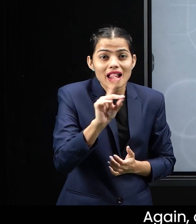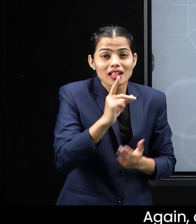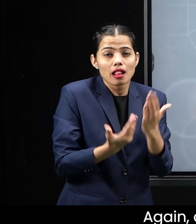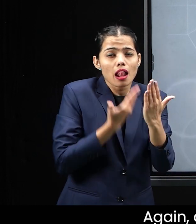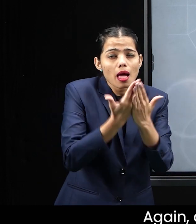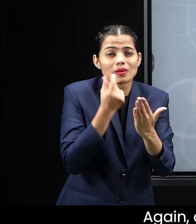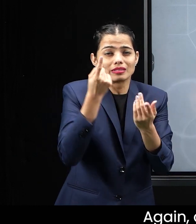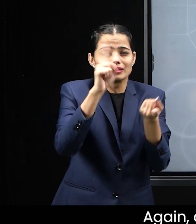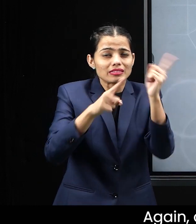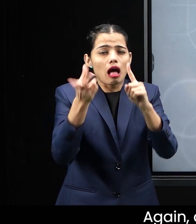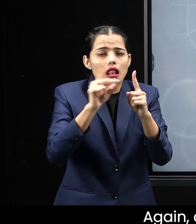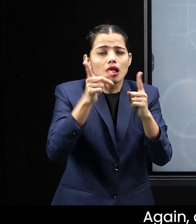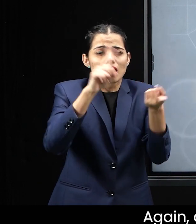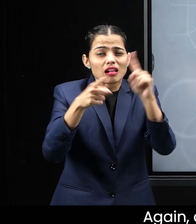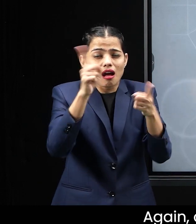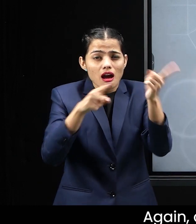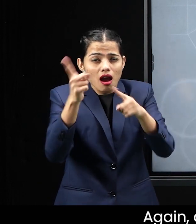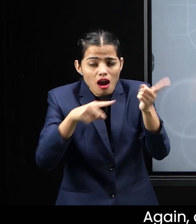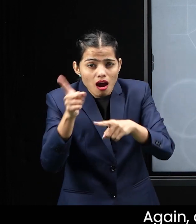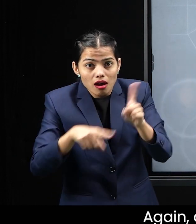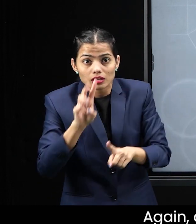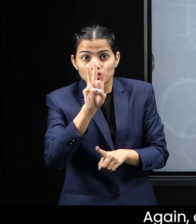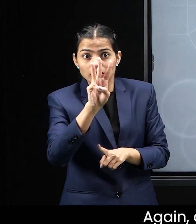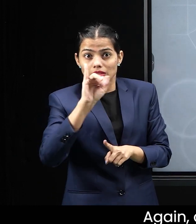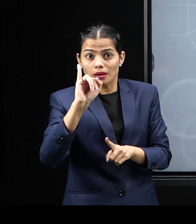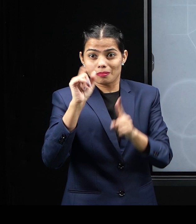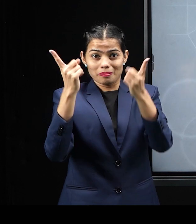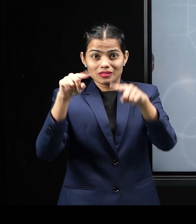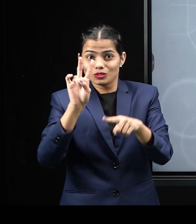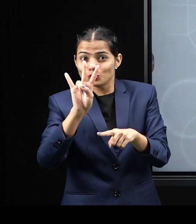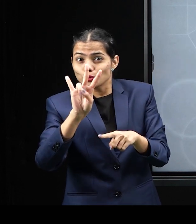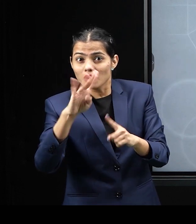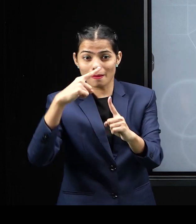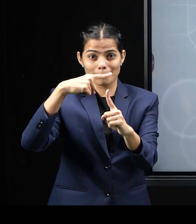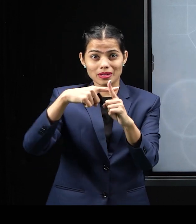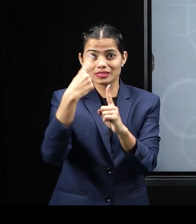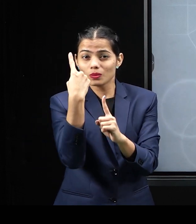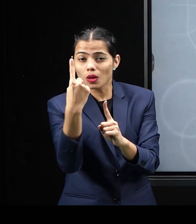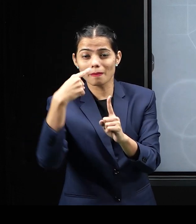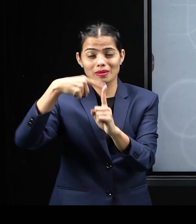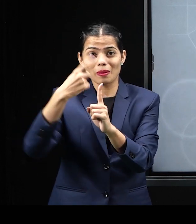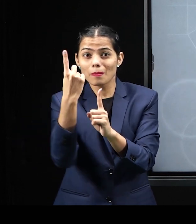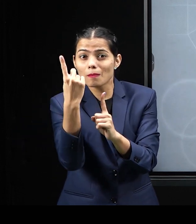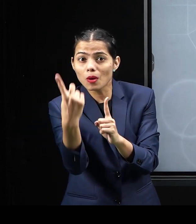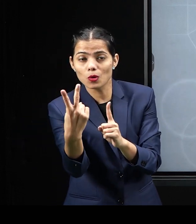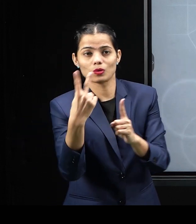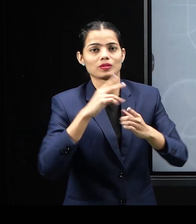Again, applying Euclid's division algorithm, 36 is equal to 24 into